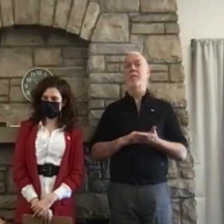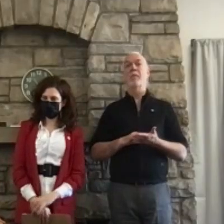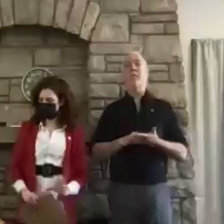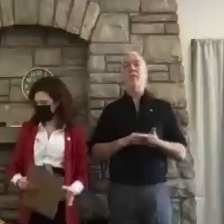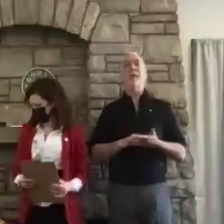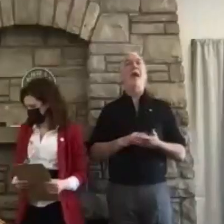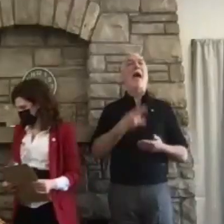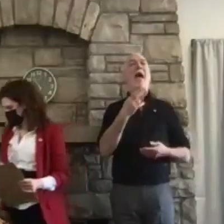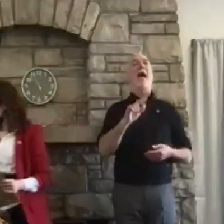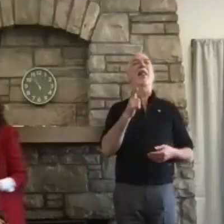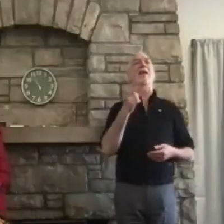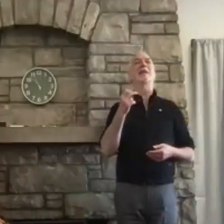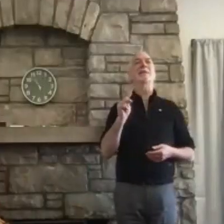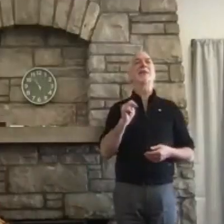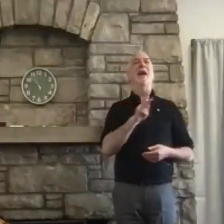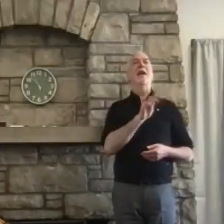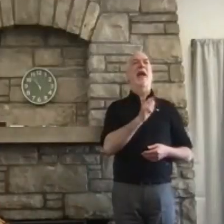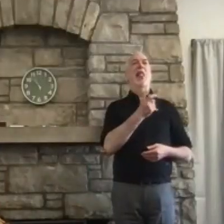Helen Keller.